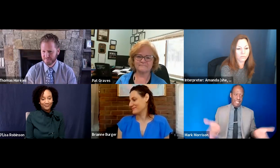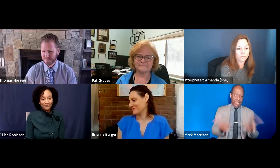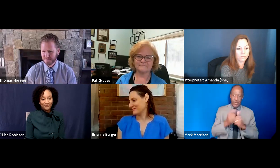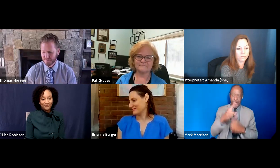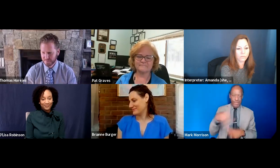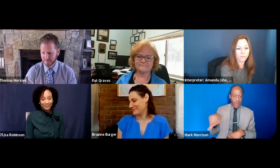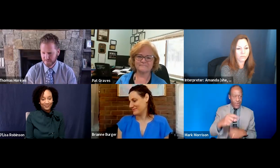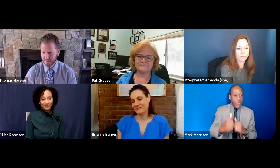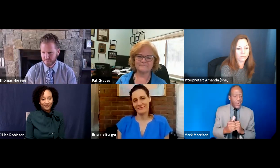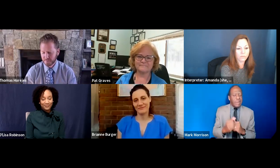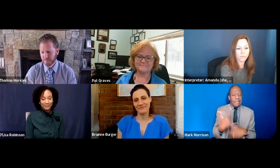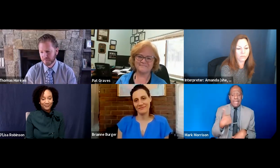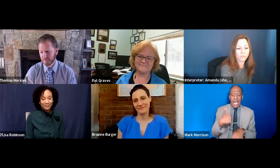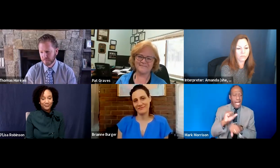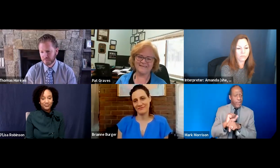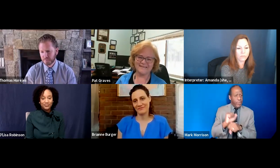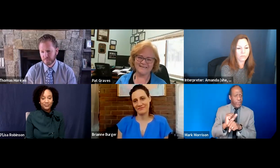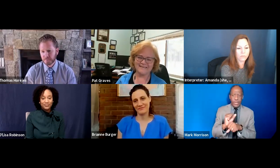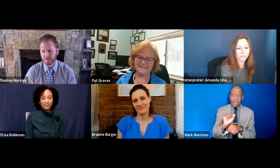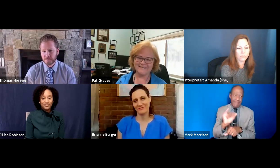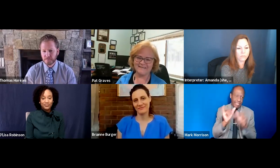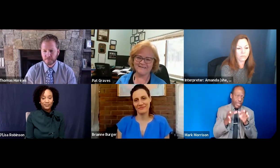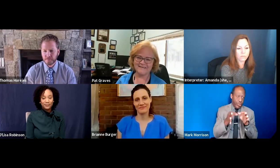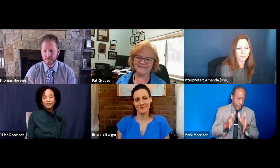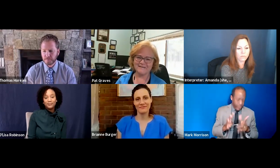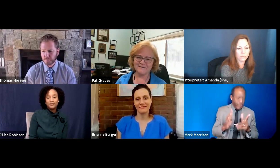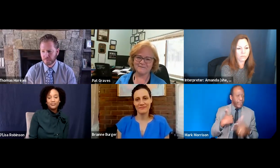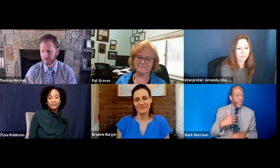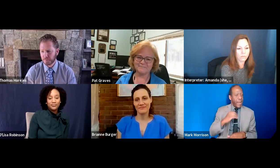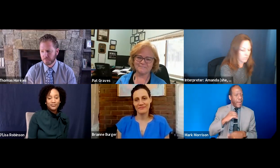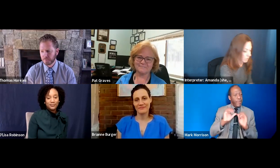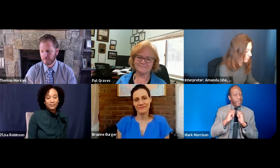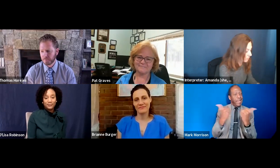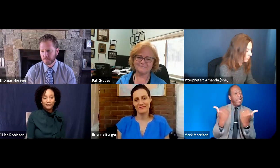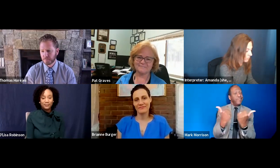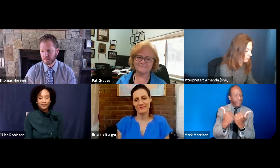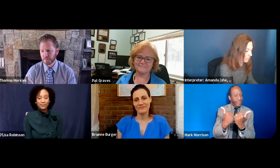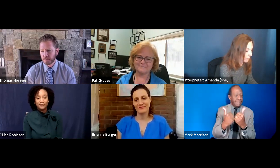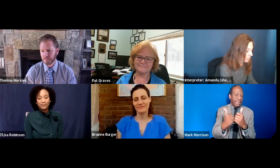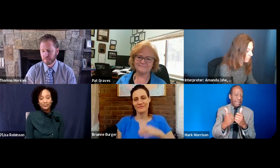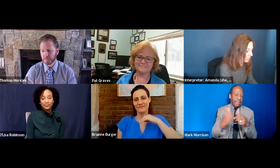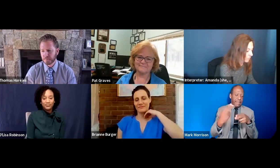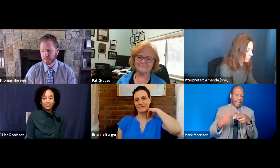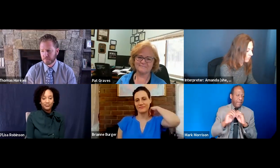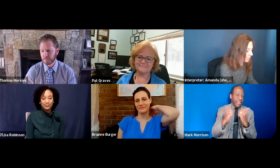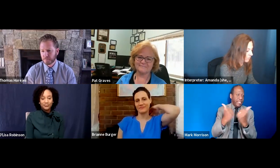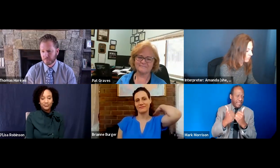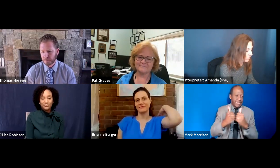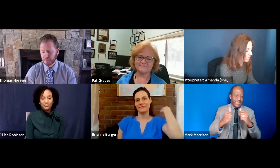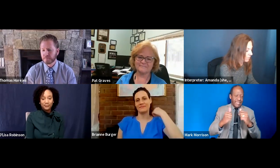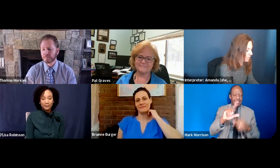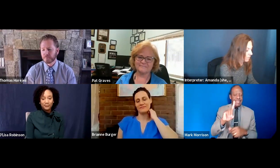Hello. I am truly inspired to be here with all of you today. I work as an interpreter, and I also own